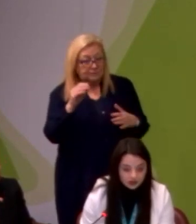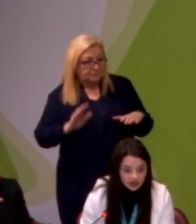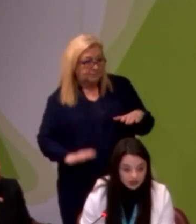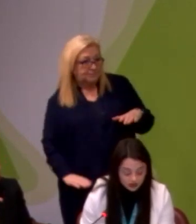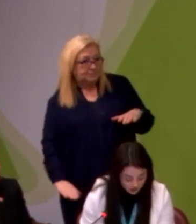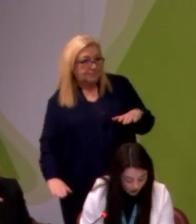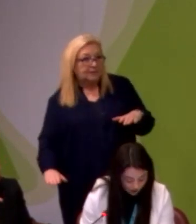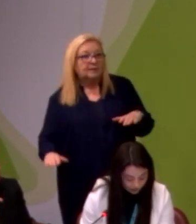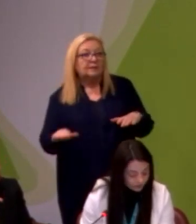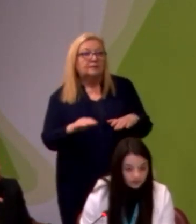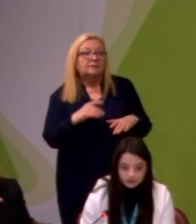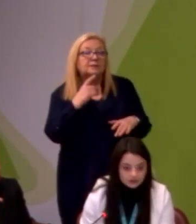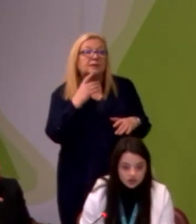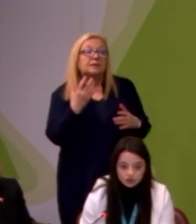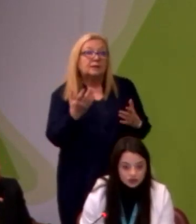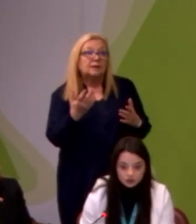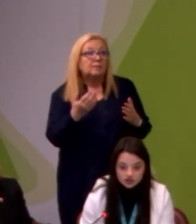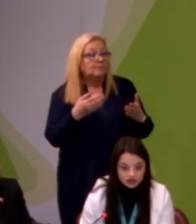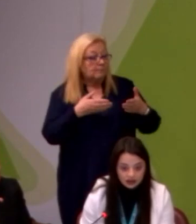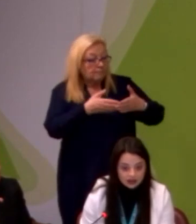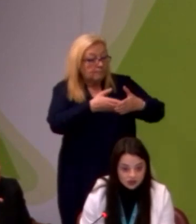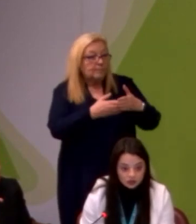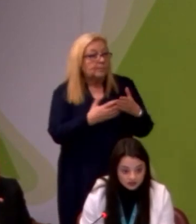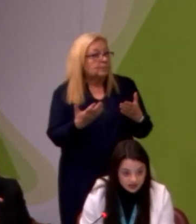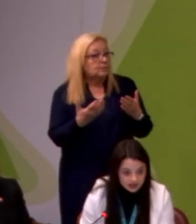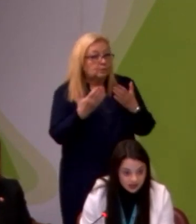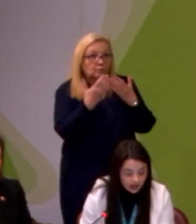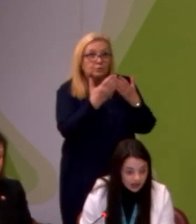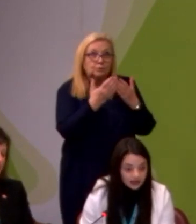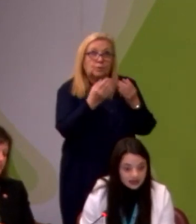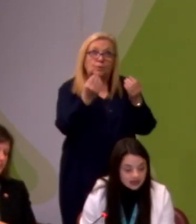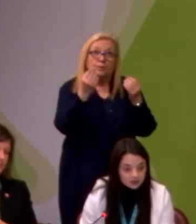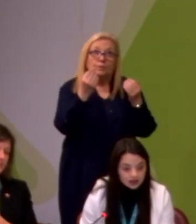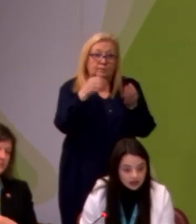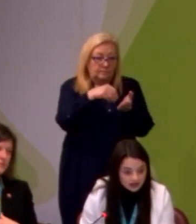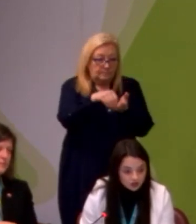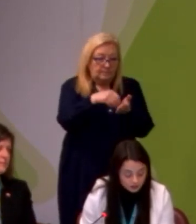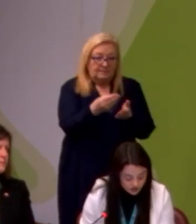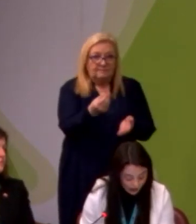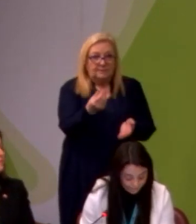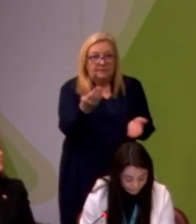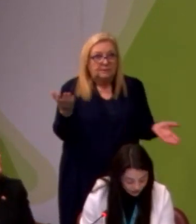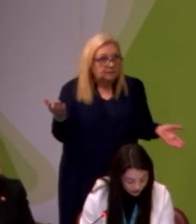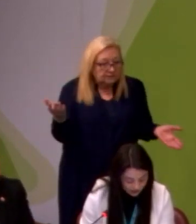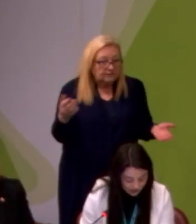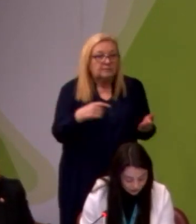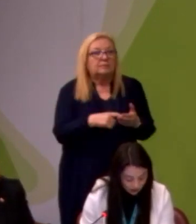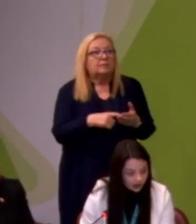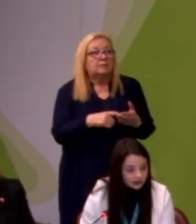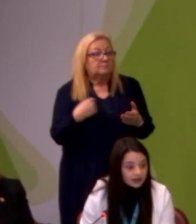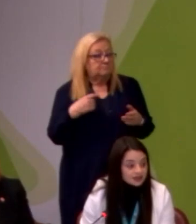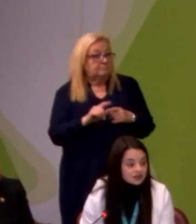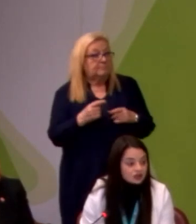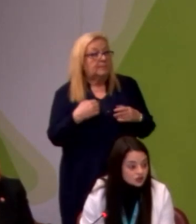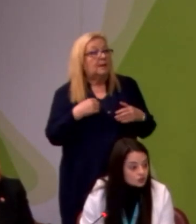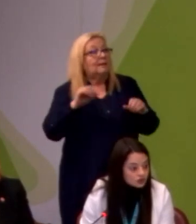barriers? The barriers are school tuition and school fees, inaccessible classrooms, bullying and stigma,